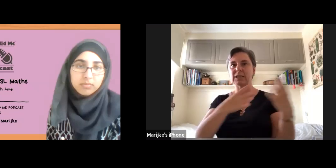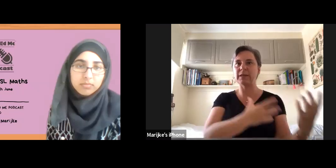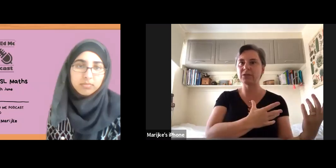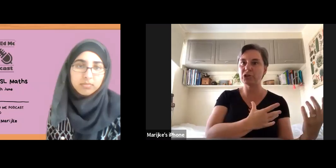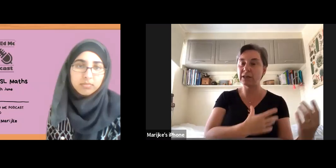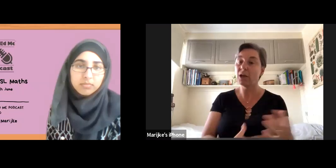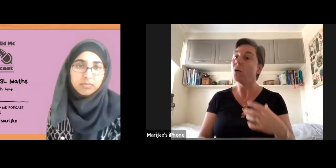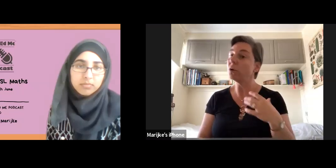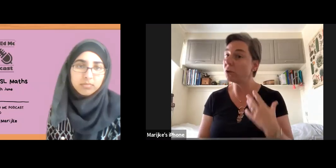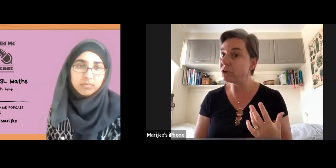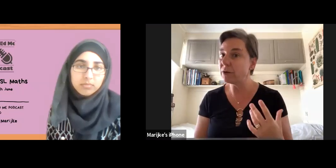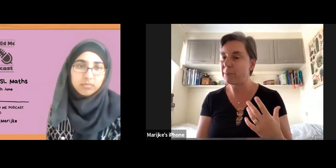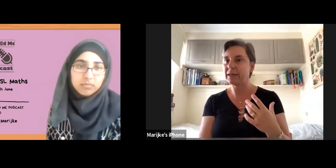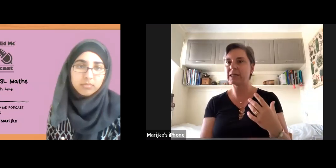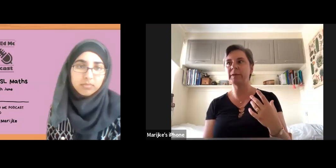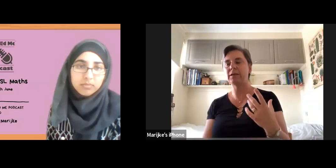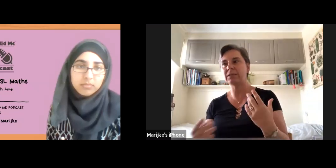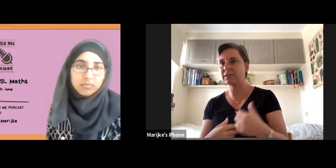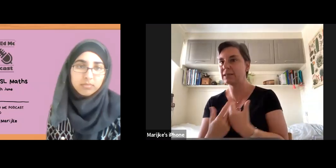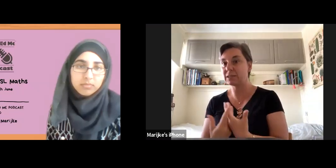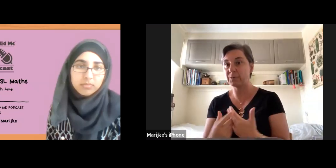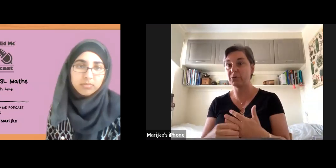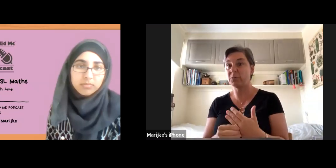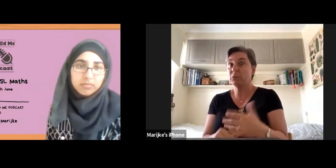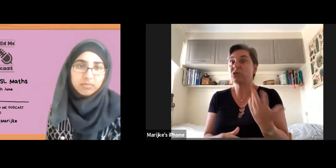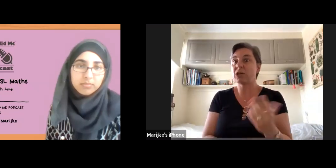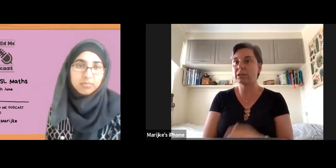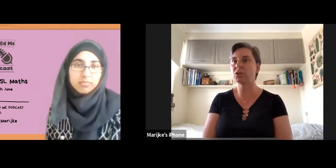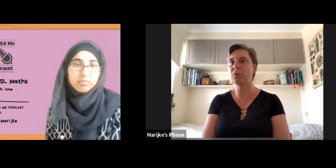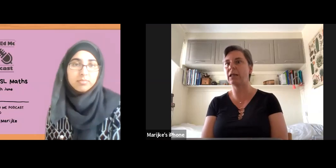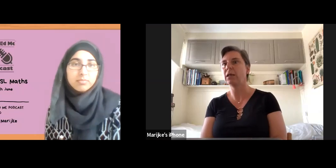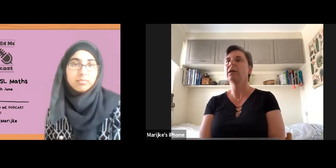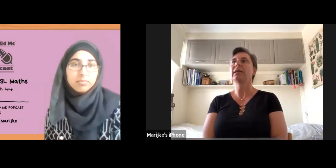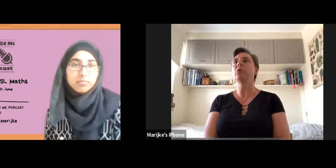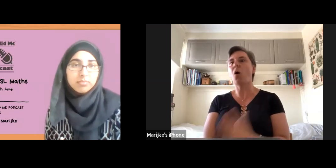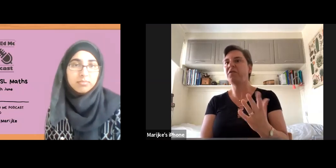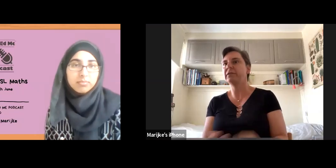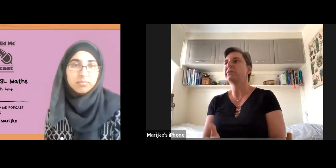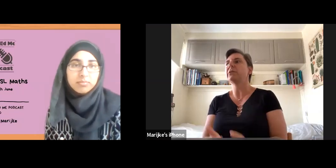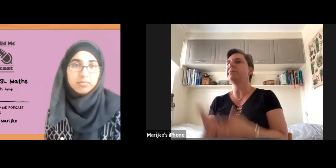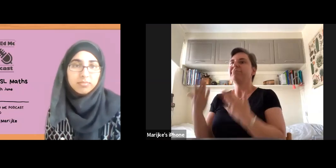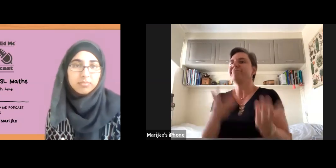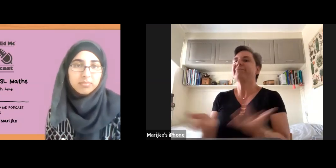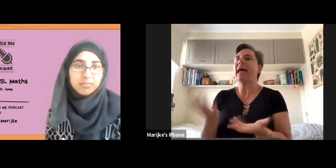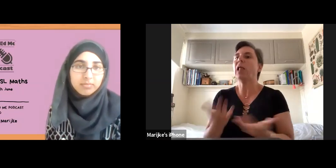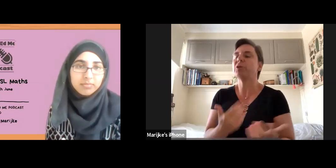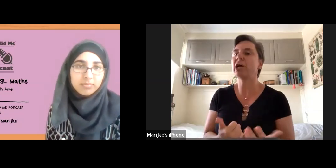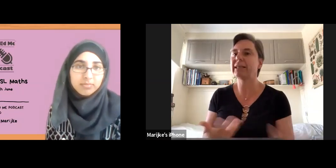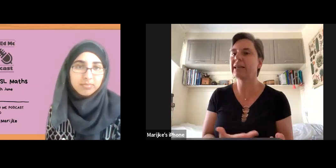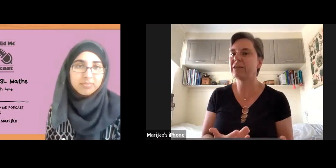explains to the child. What's also happening is because the CSW really wants the child to do well, they will often sort of help the child in giving the